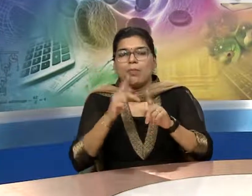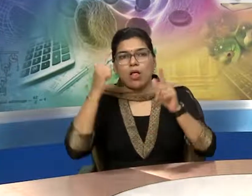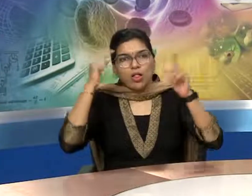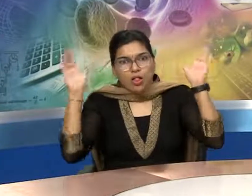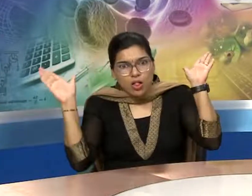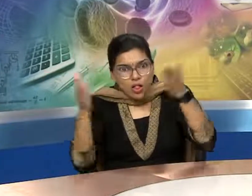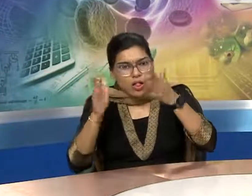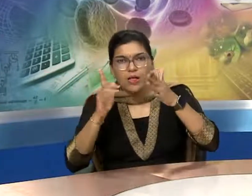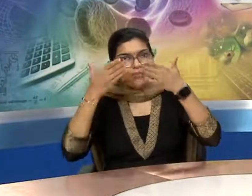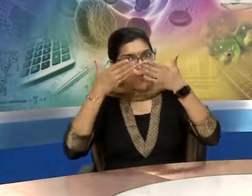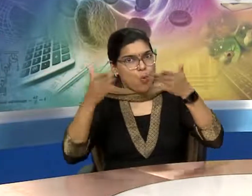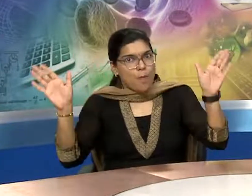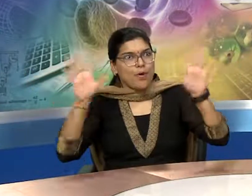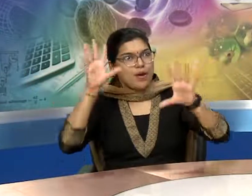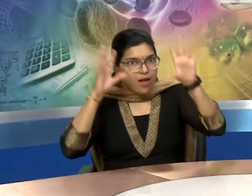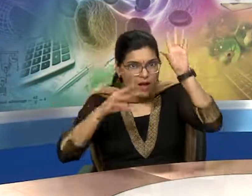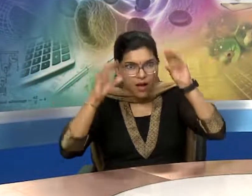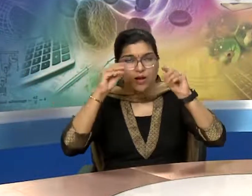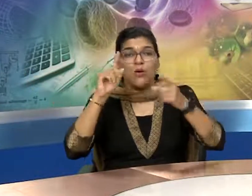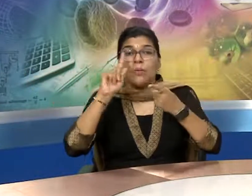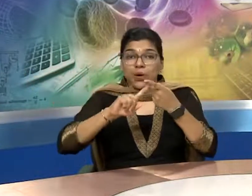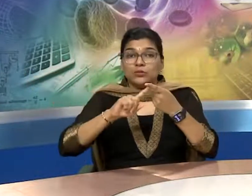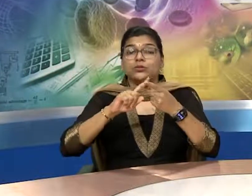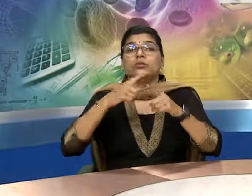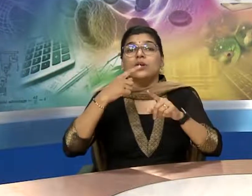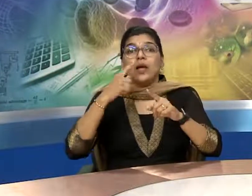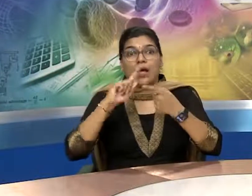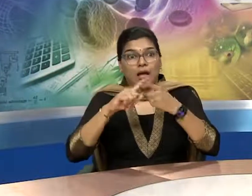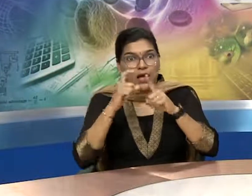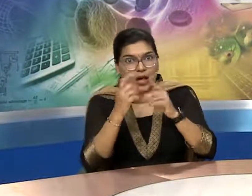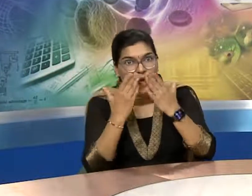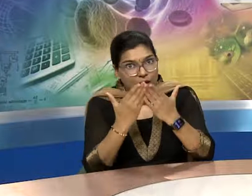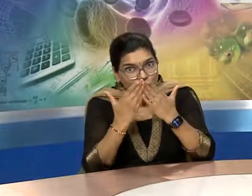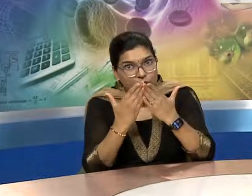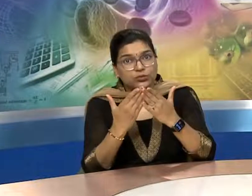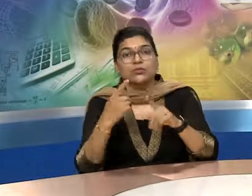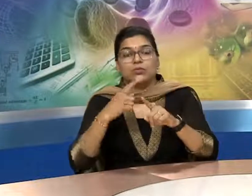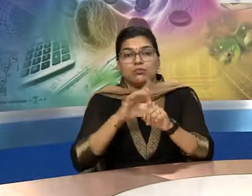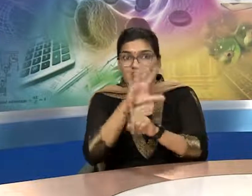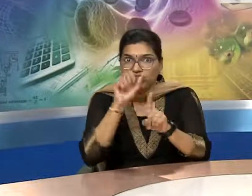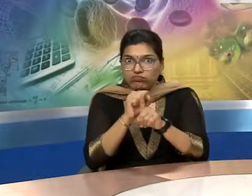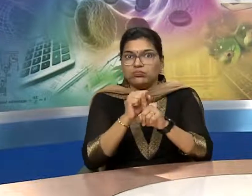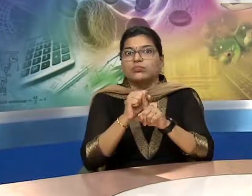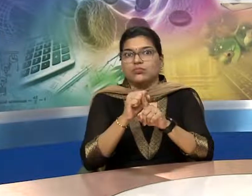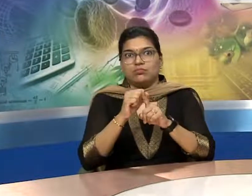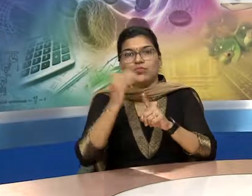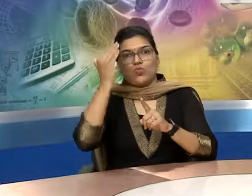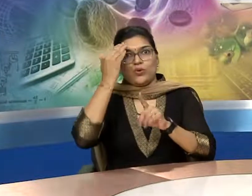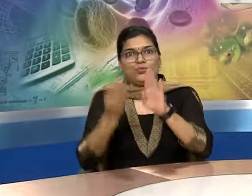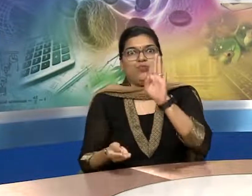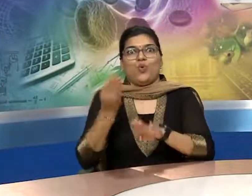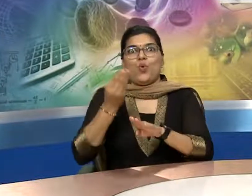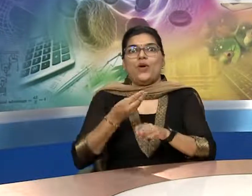means library fosters and promotes the spread of knowledge, education and